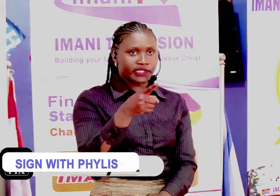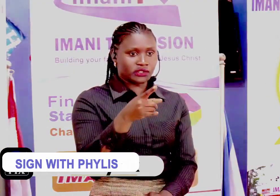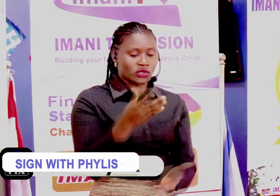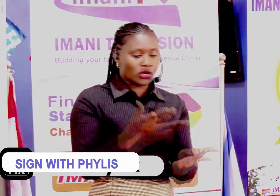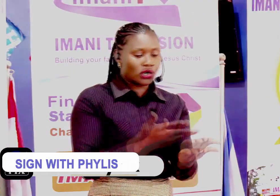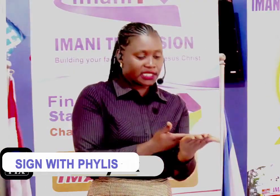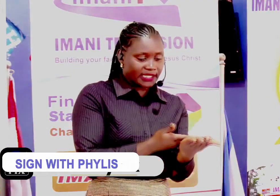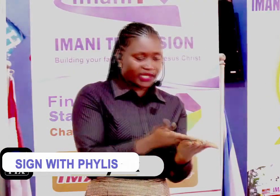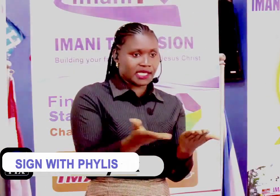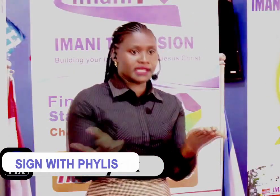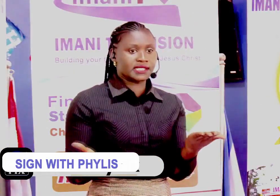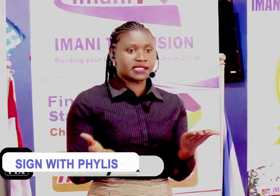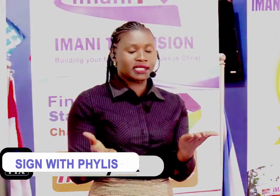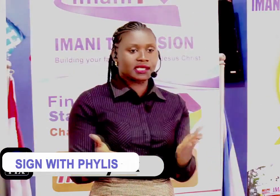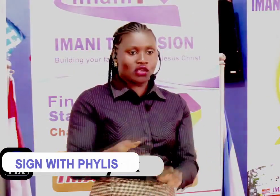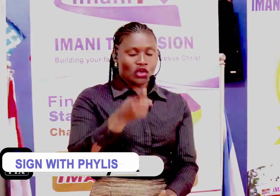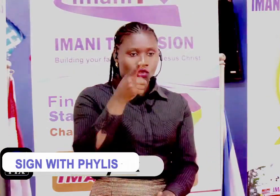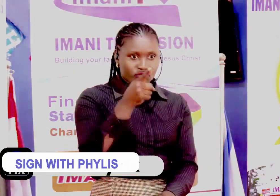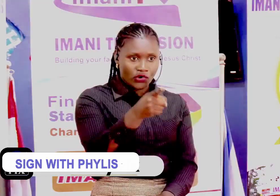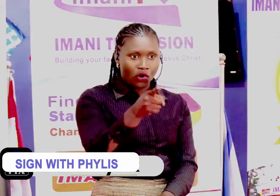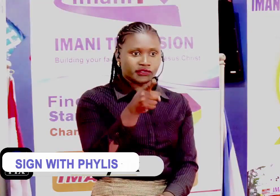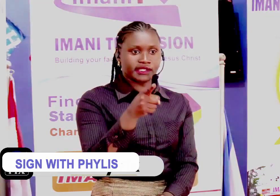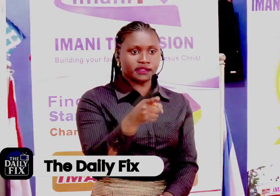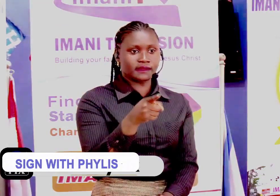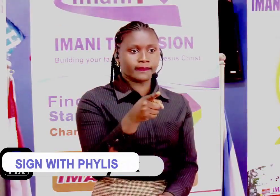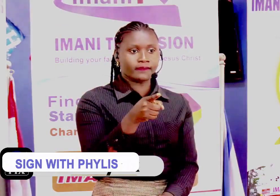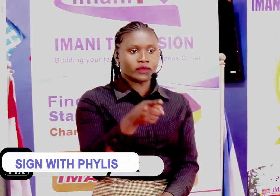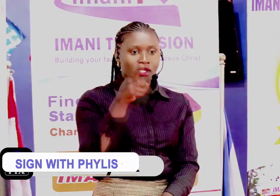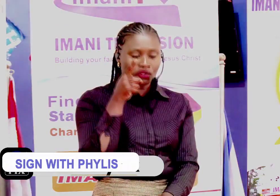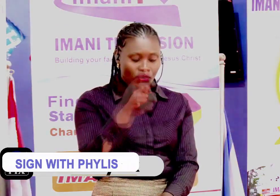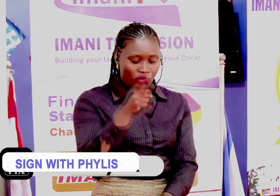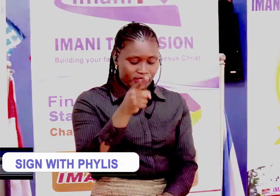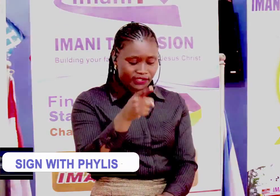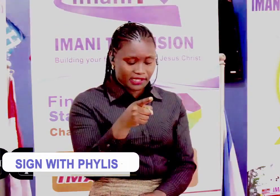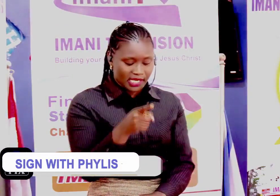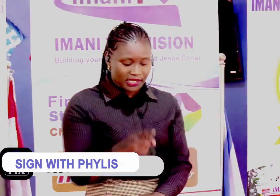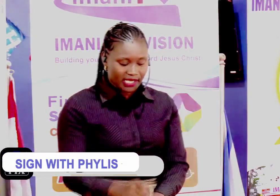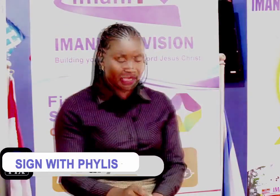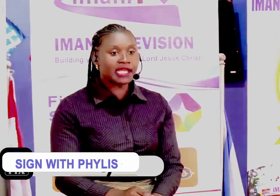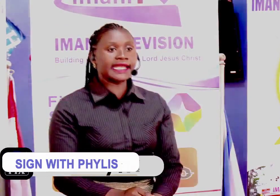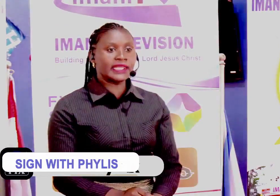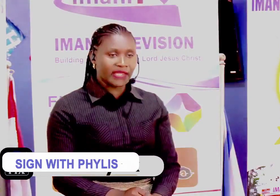So these, those, and then